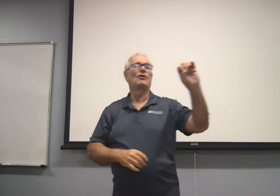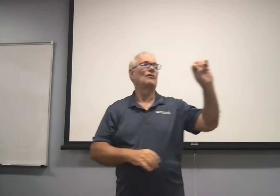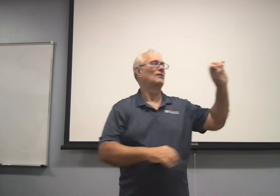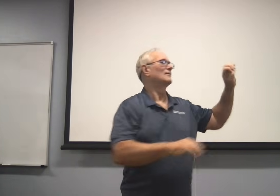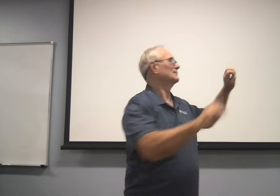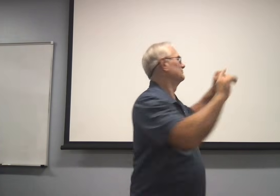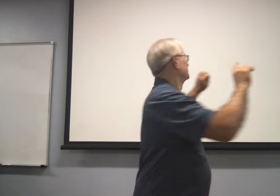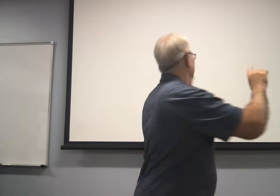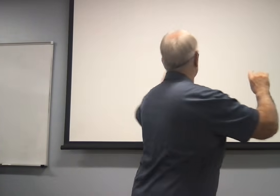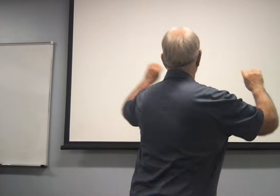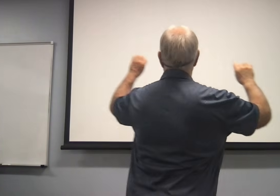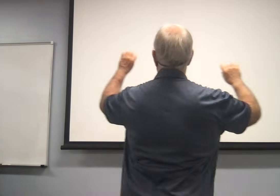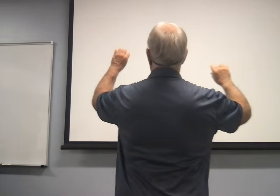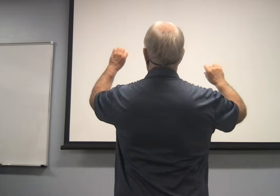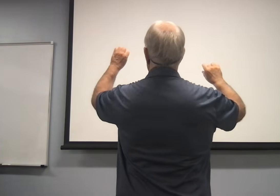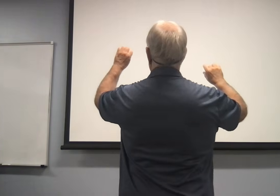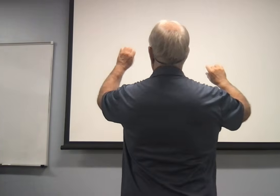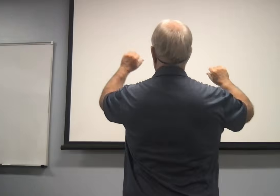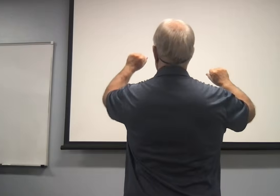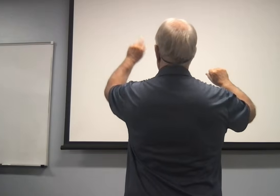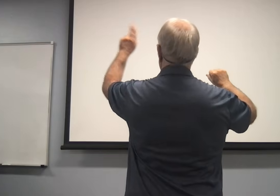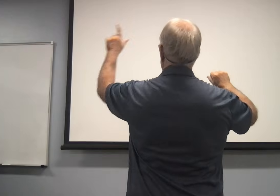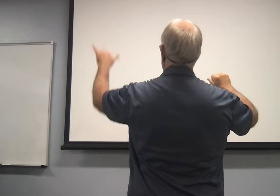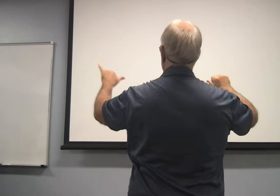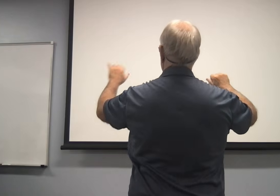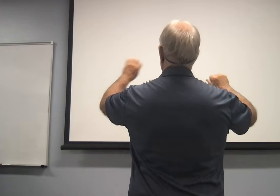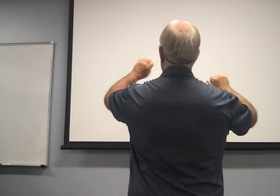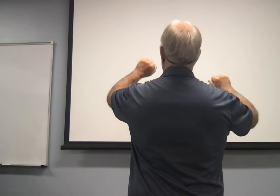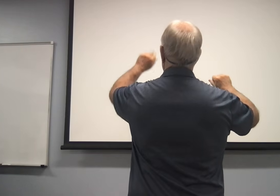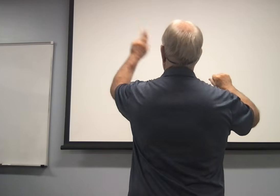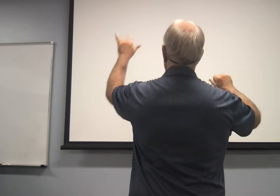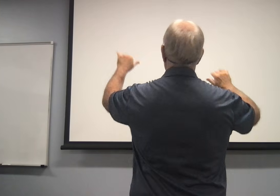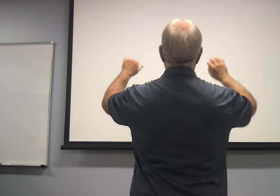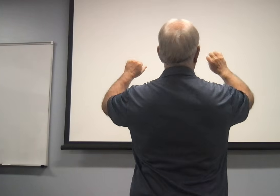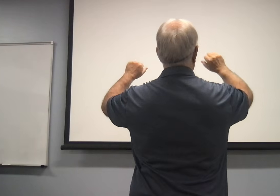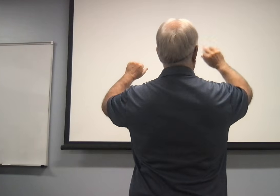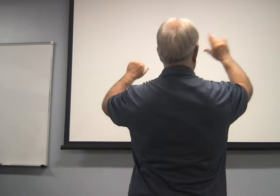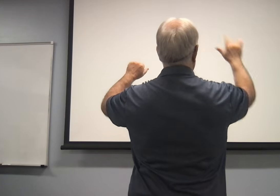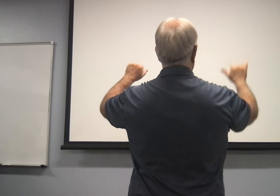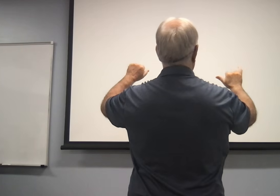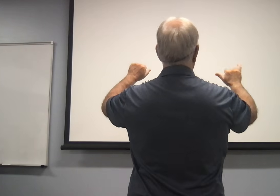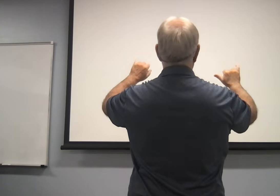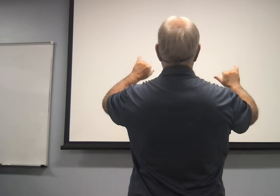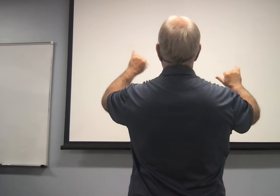Oh. Yes. Early. Goes this way.